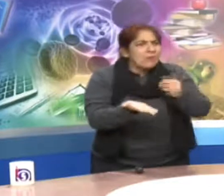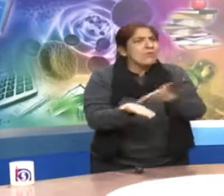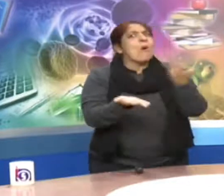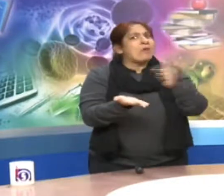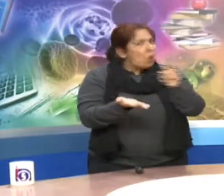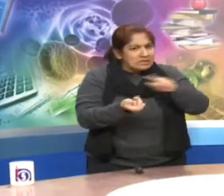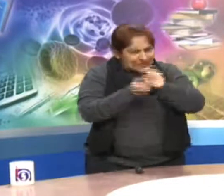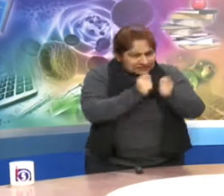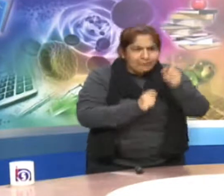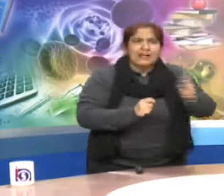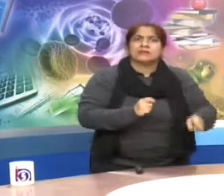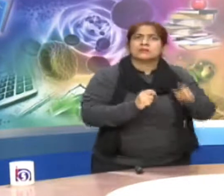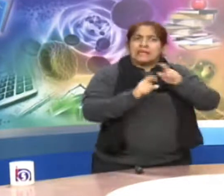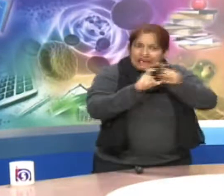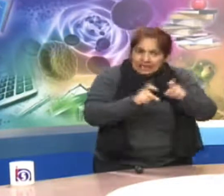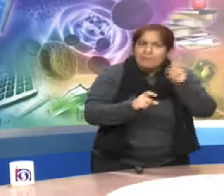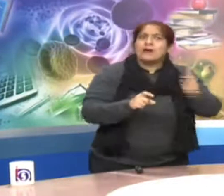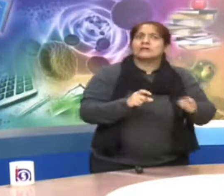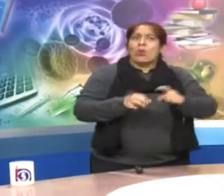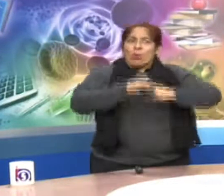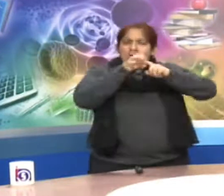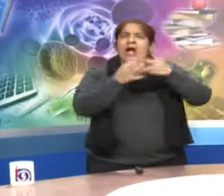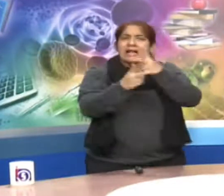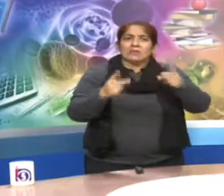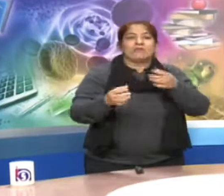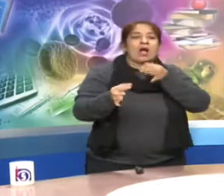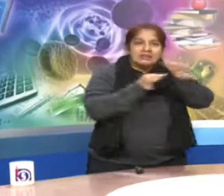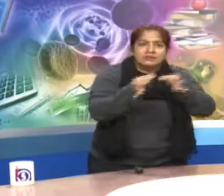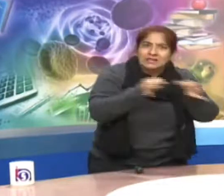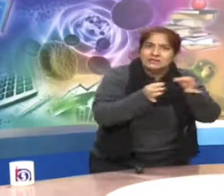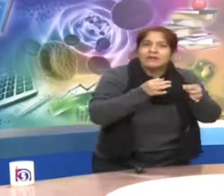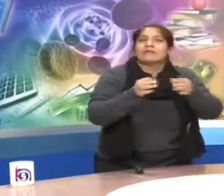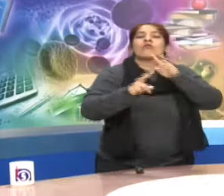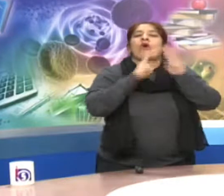resolve it and make the particular changes.